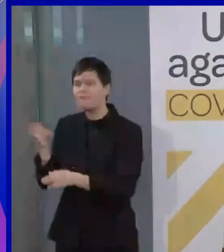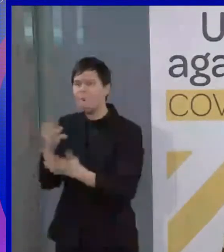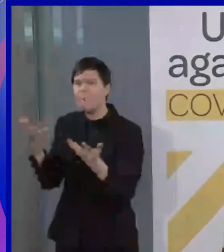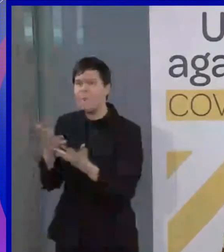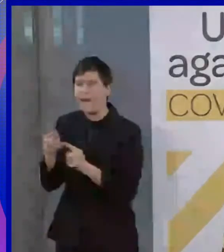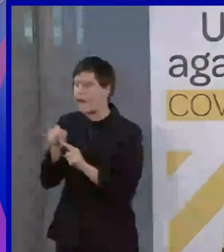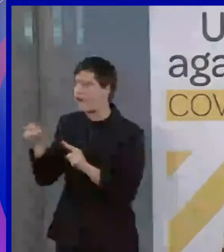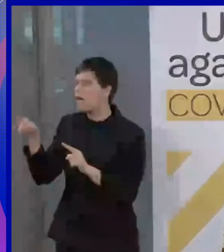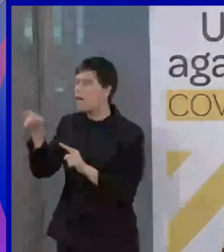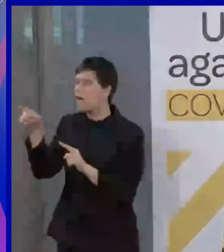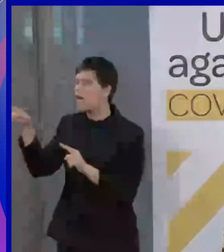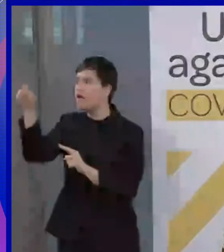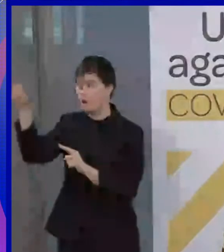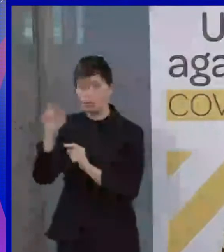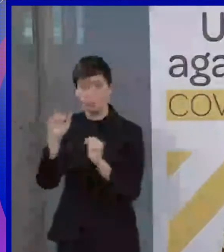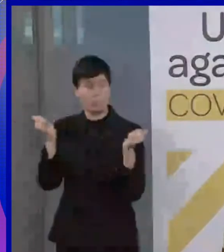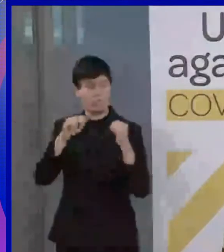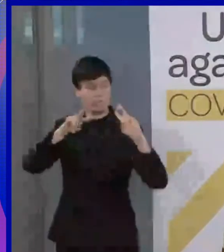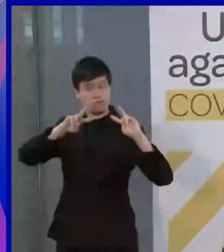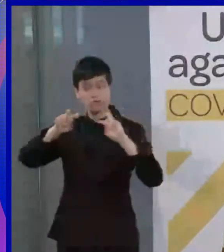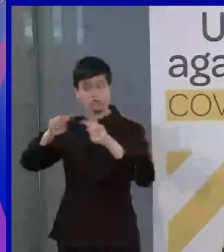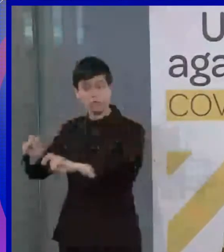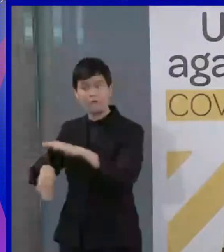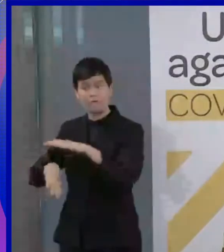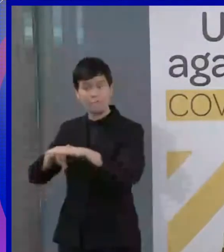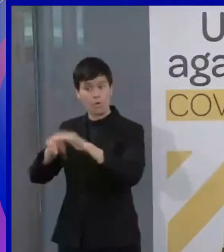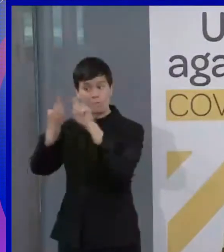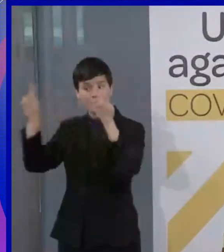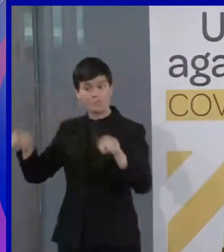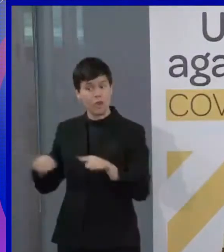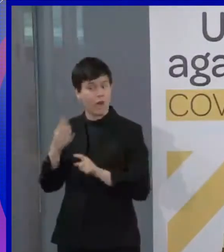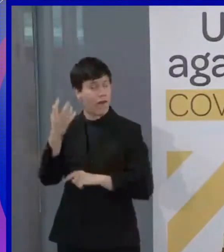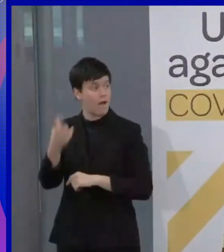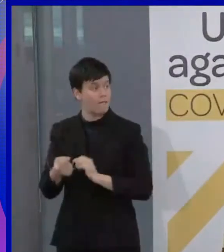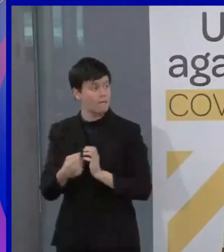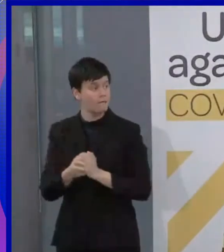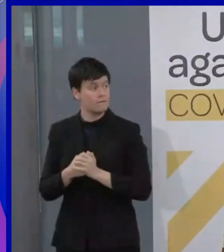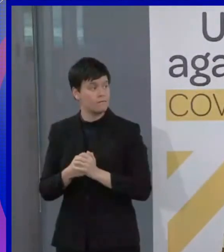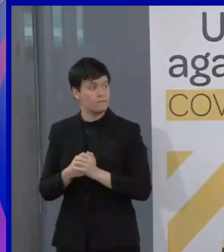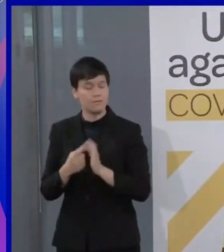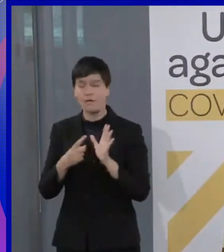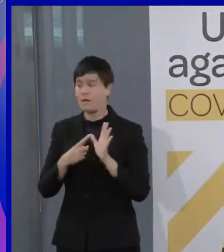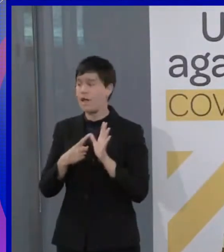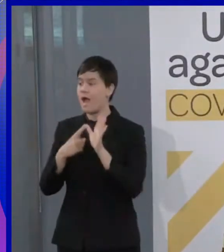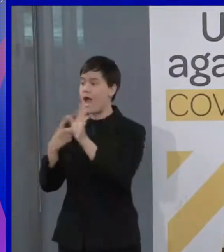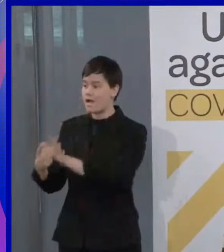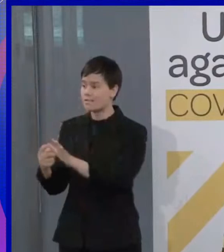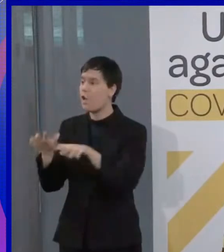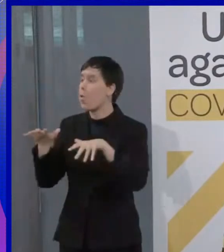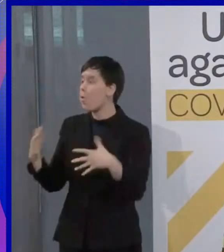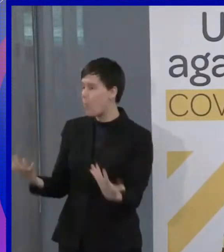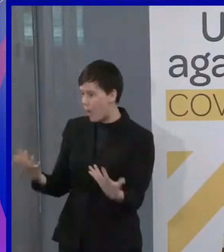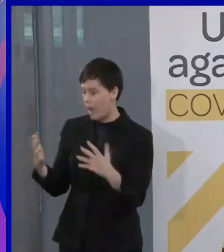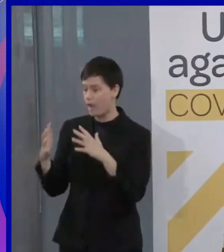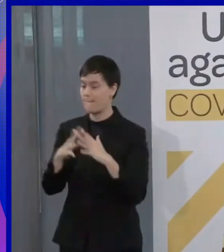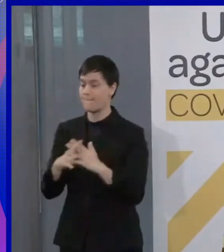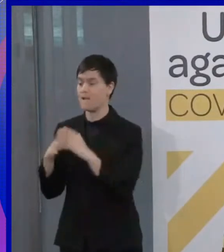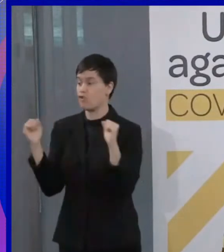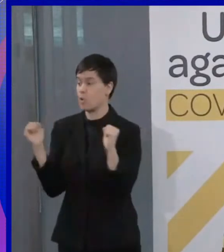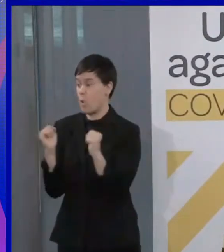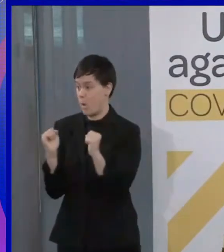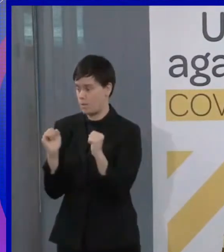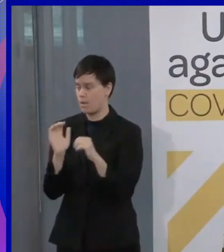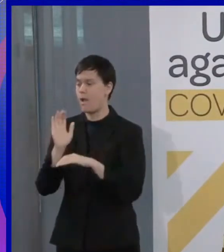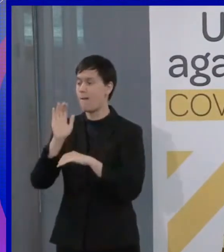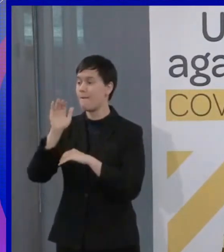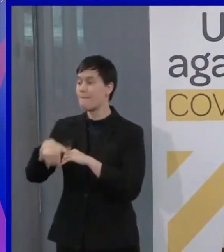have an update on that sort of end-to-end investigation. There are a couple of things. I've mentioned the environmental swabbing from the facility in Mount